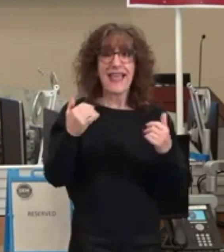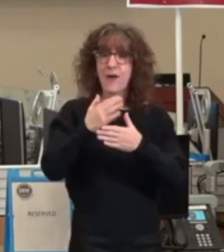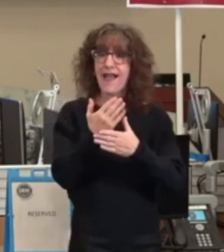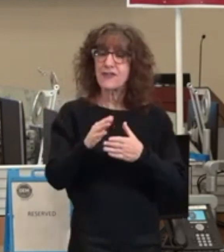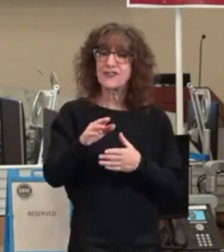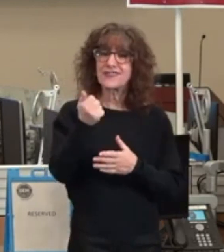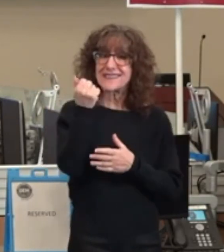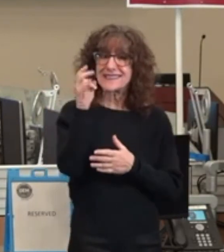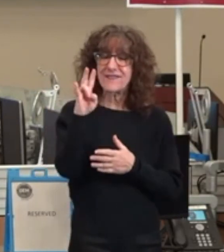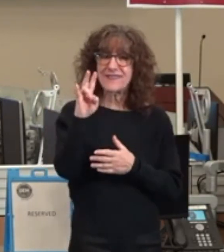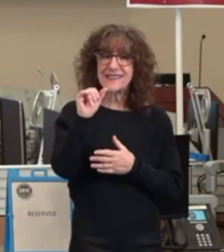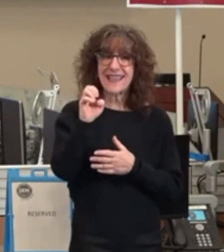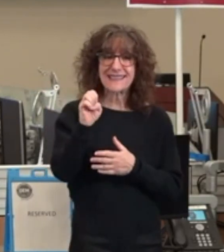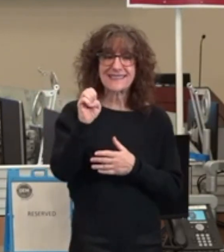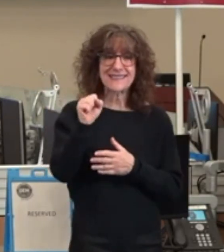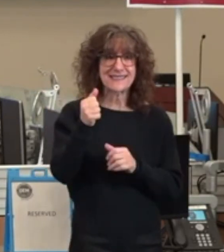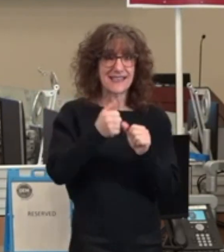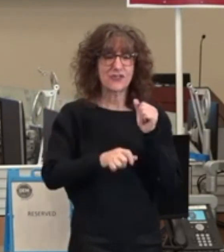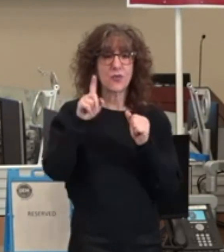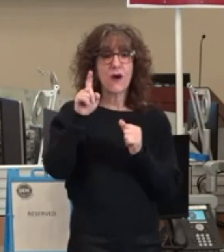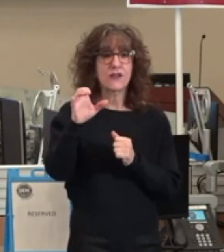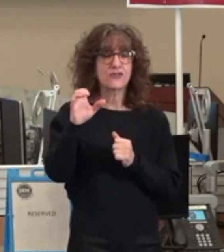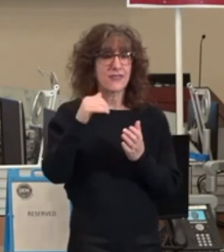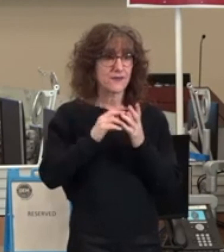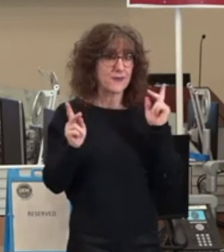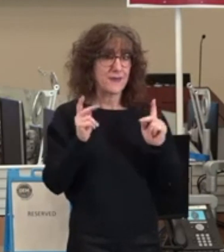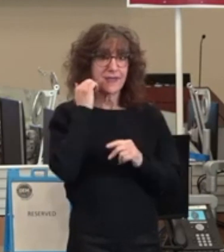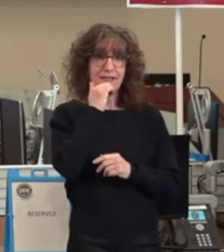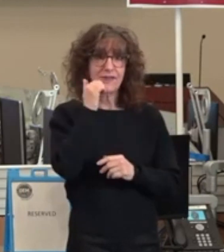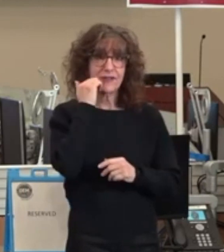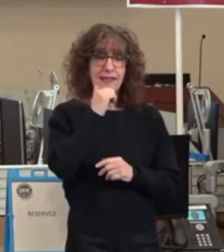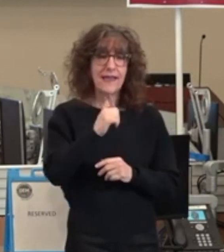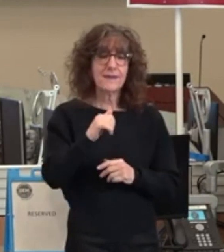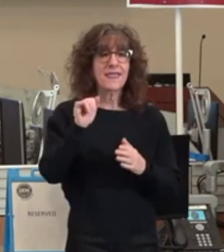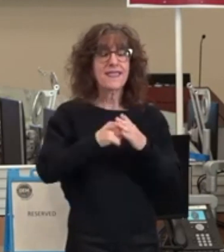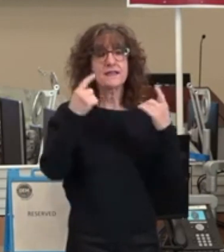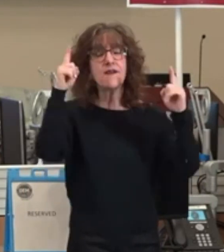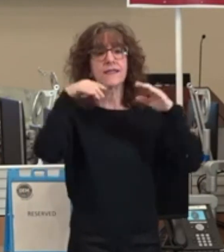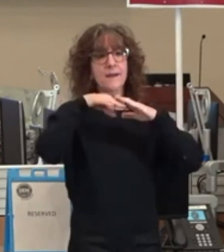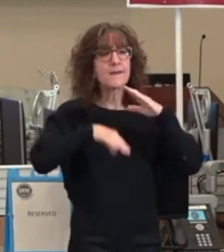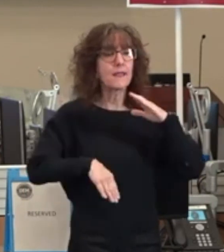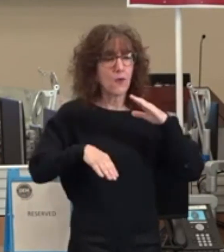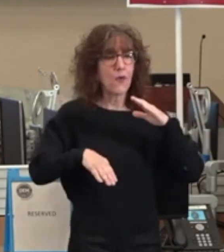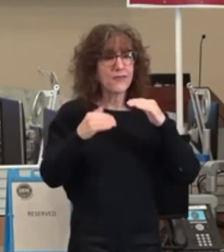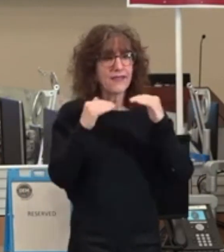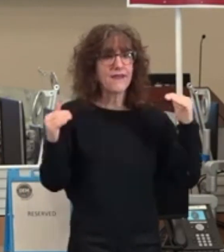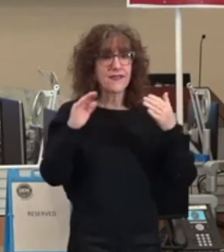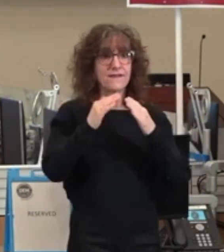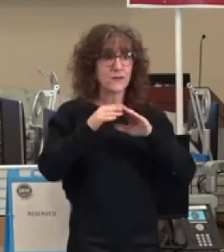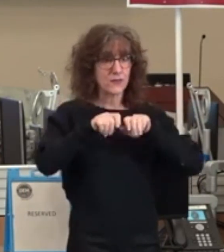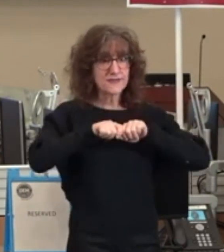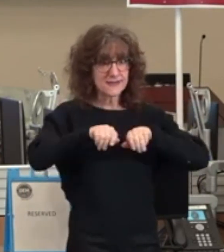an average of about 17 cases per 100,000 per day. That is finally below the critical level of